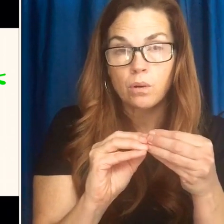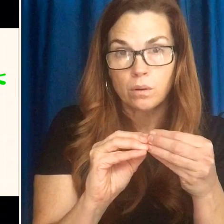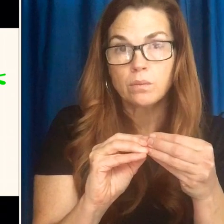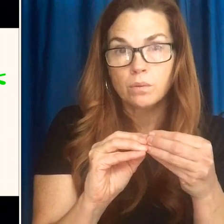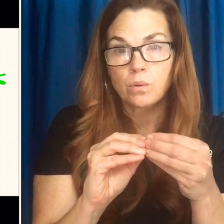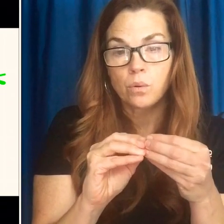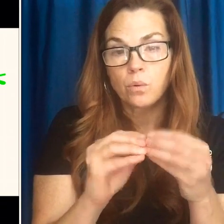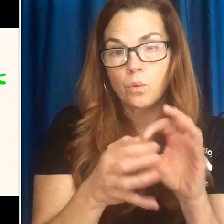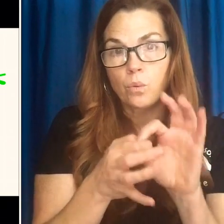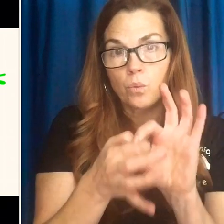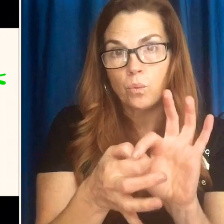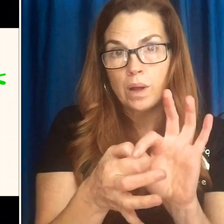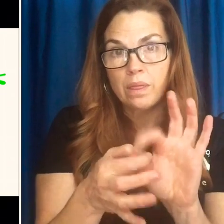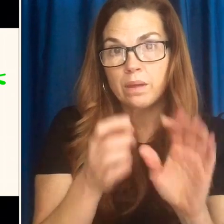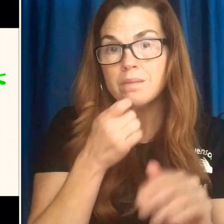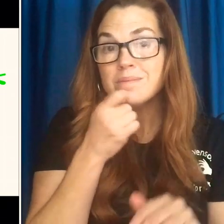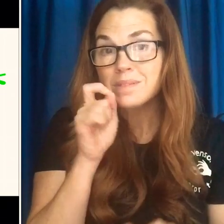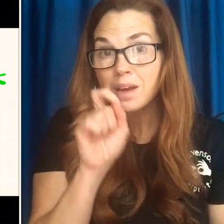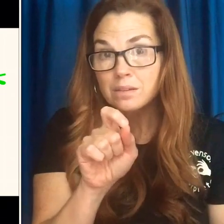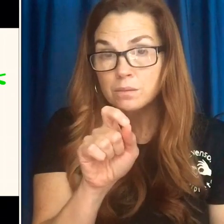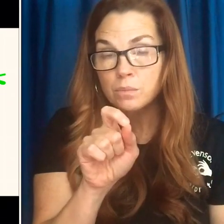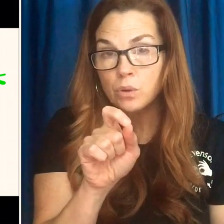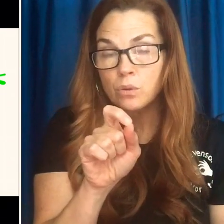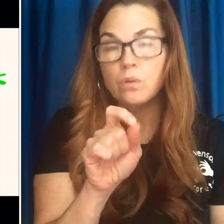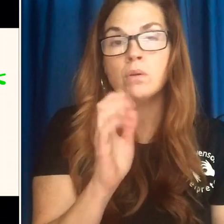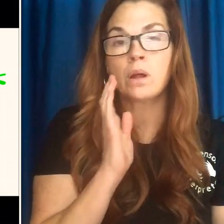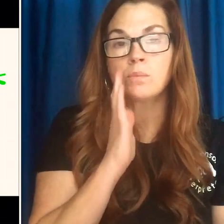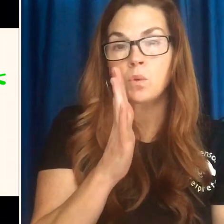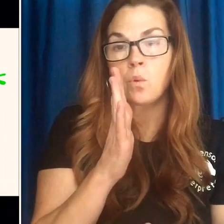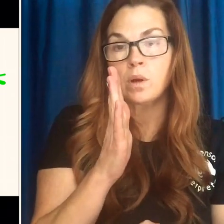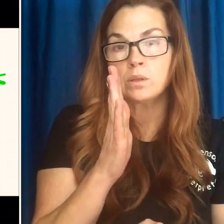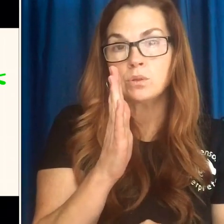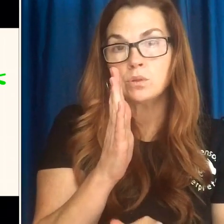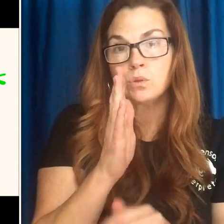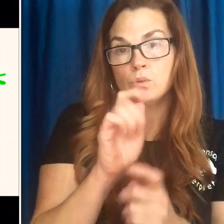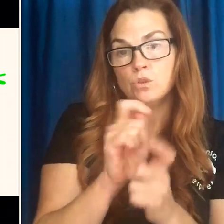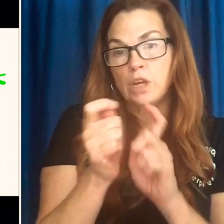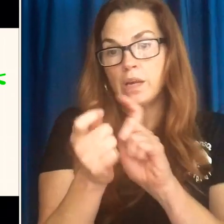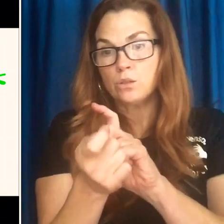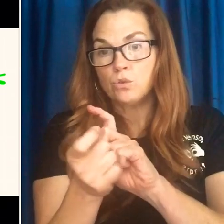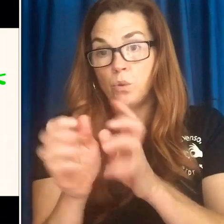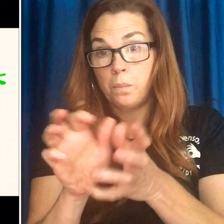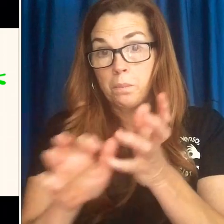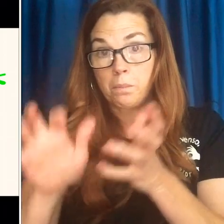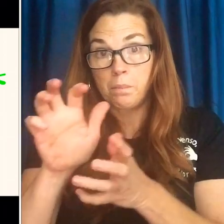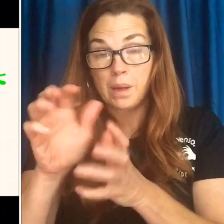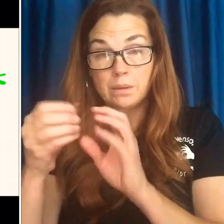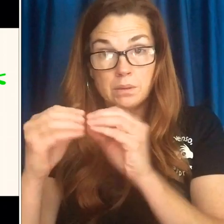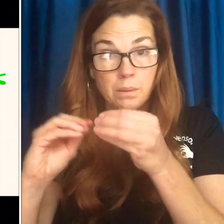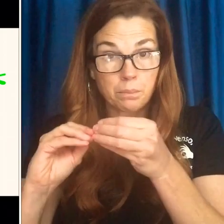being rewritten as a mixed number, I do not